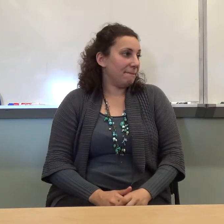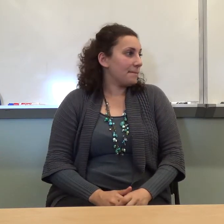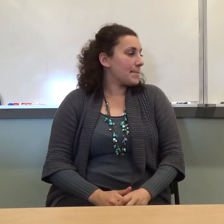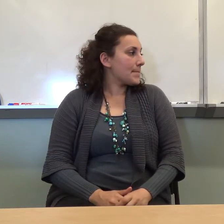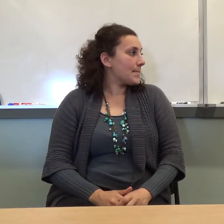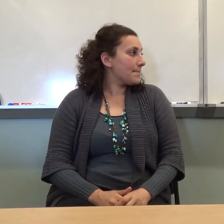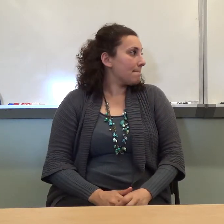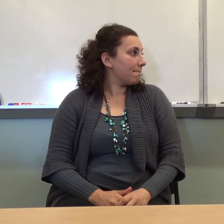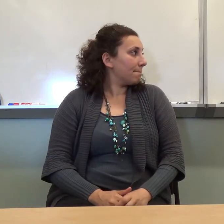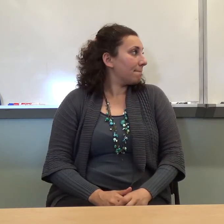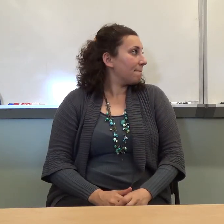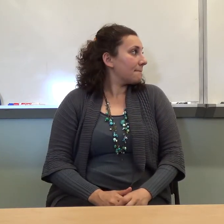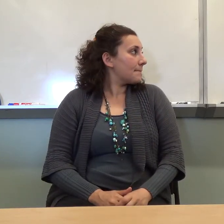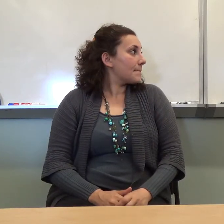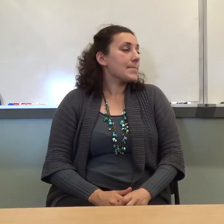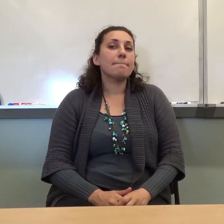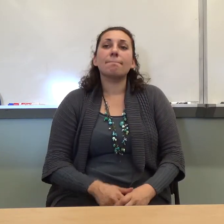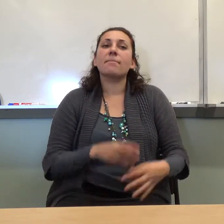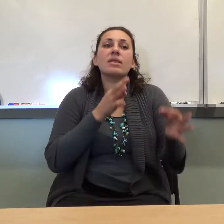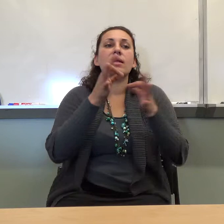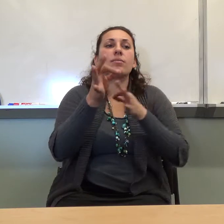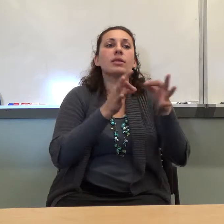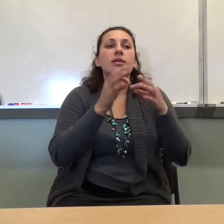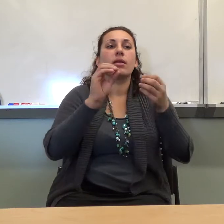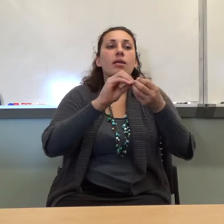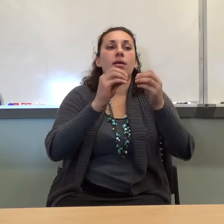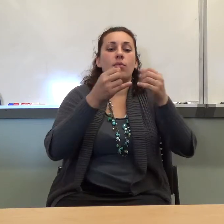Let's go back to the number line again and start drawing